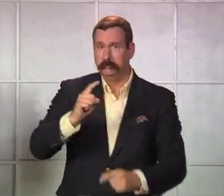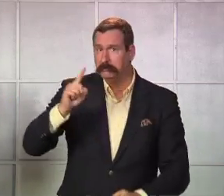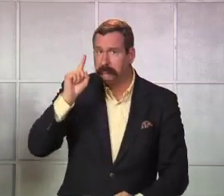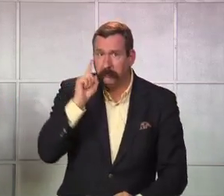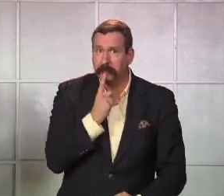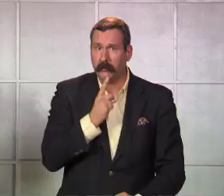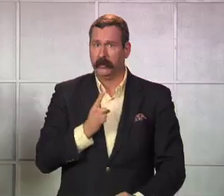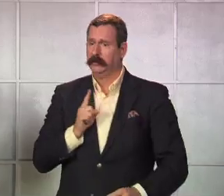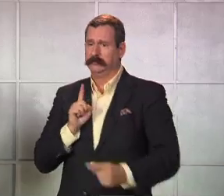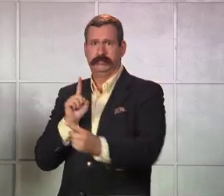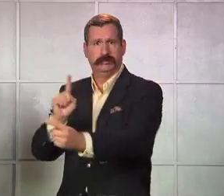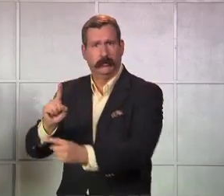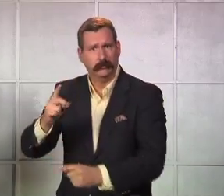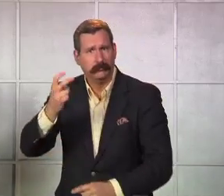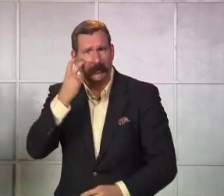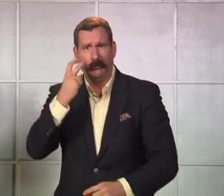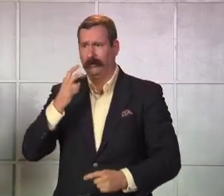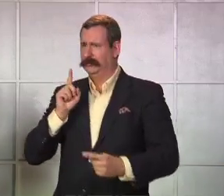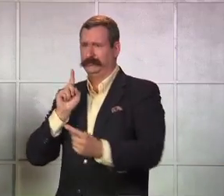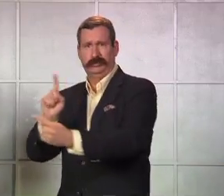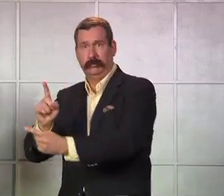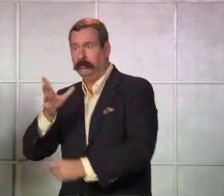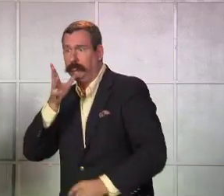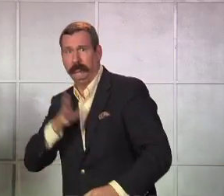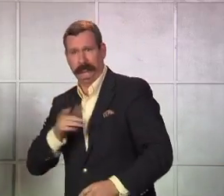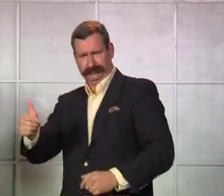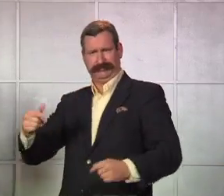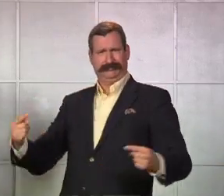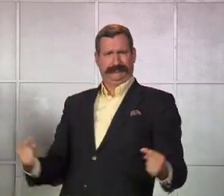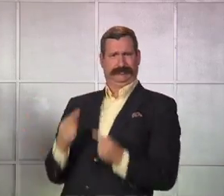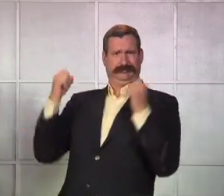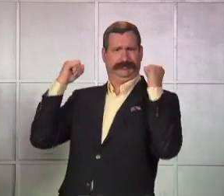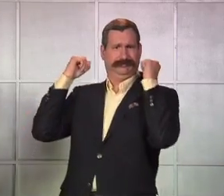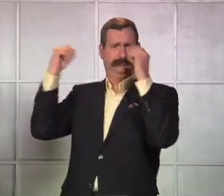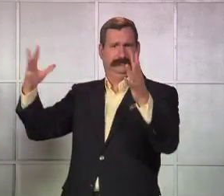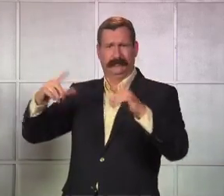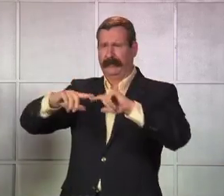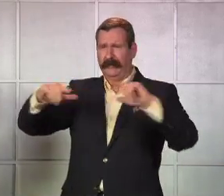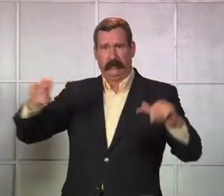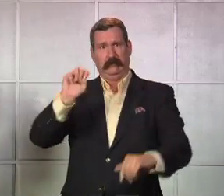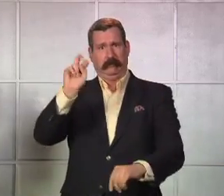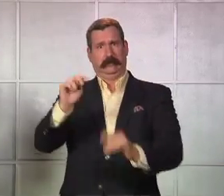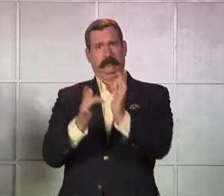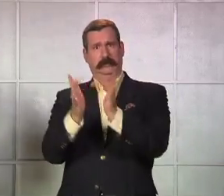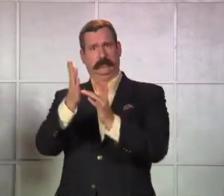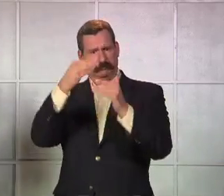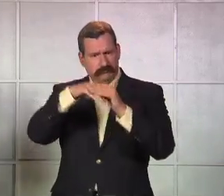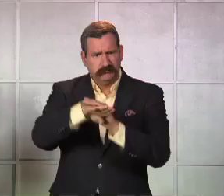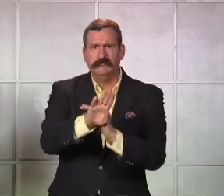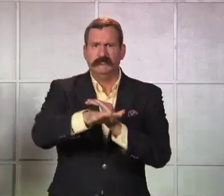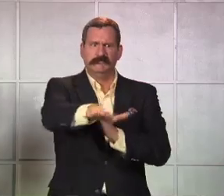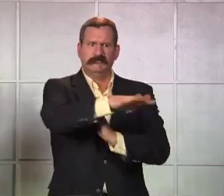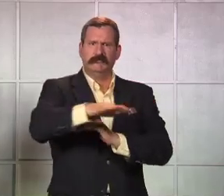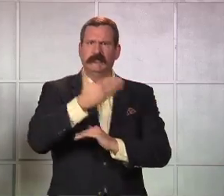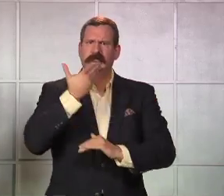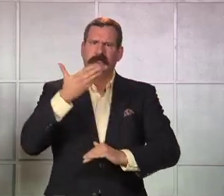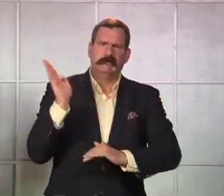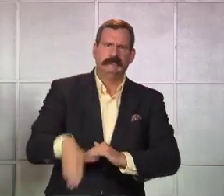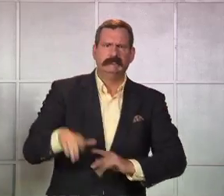were deaf, and with those who were blind, and with sinners. It didn't matter who they were or